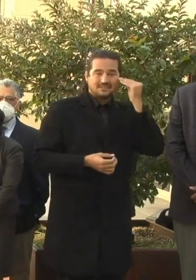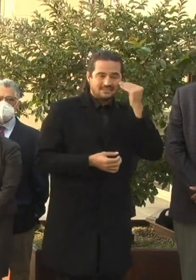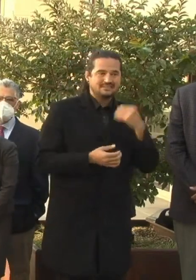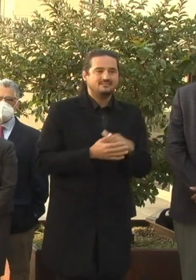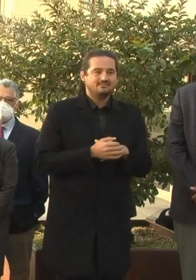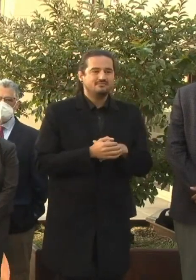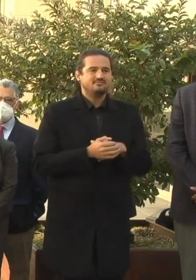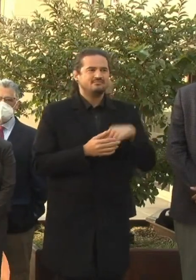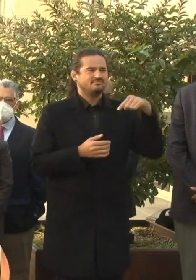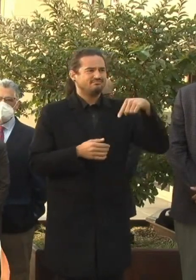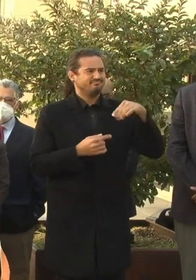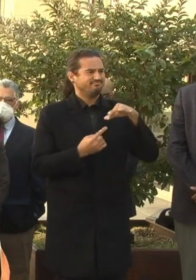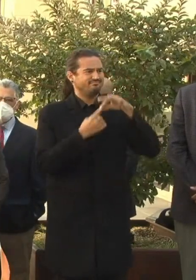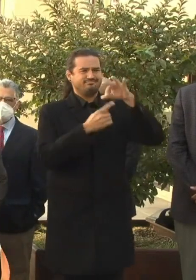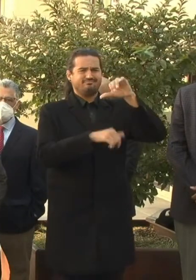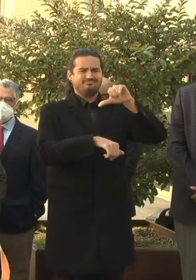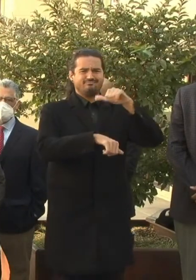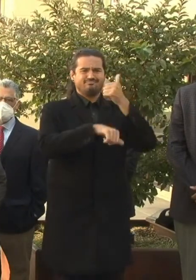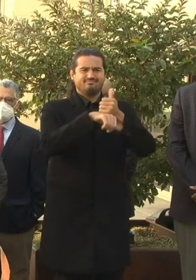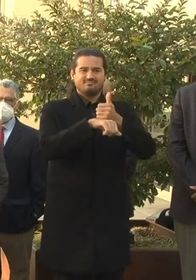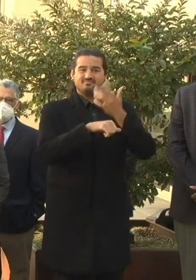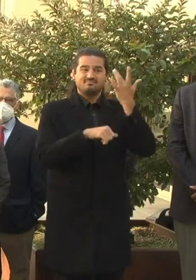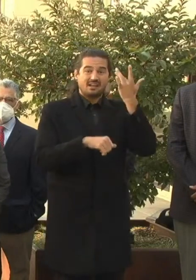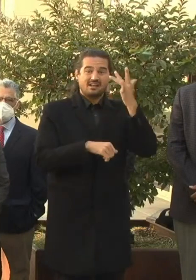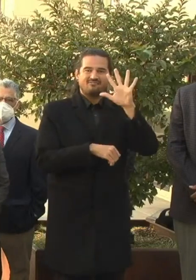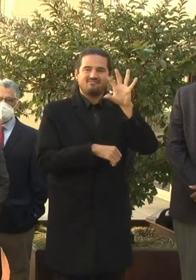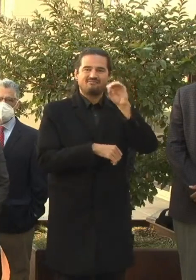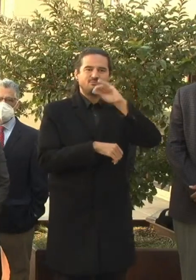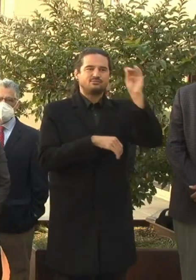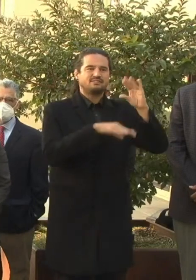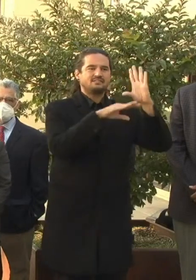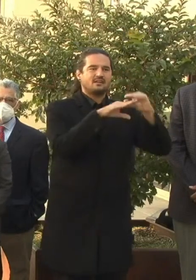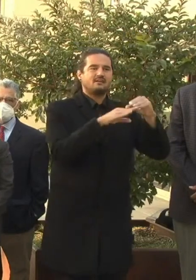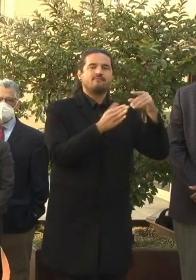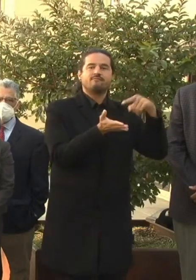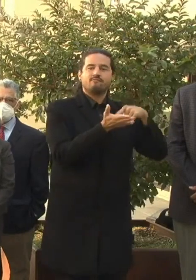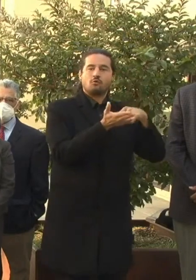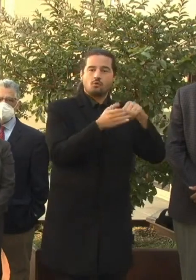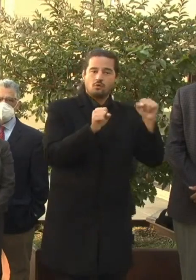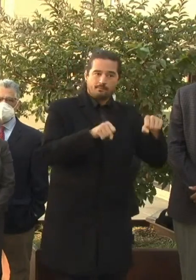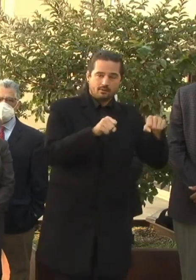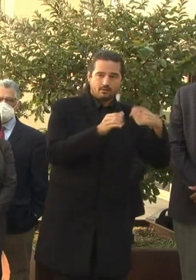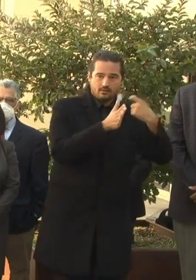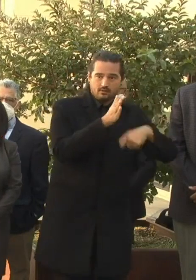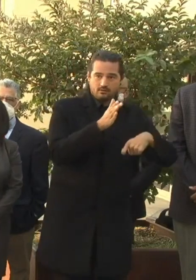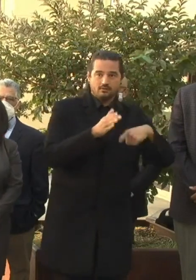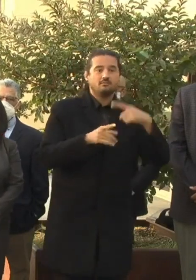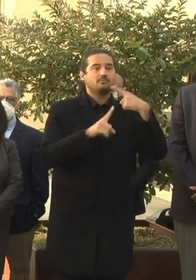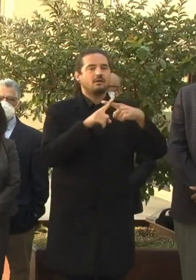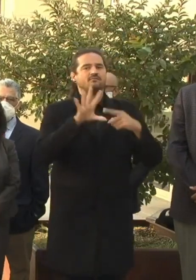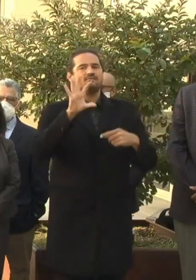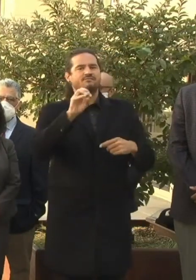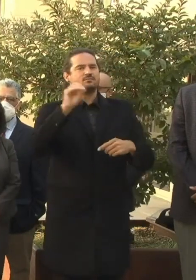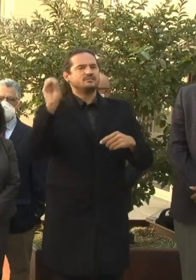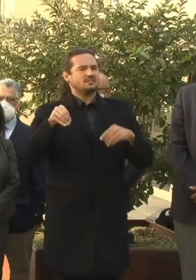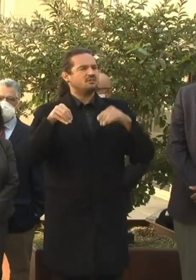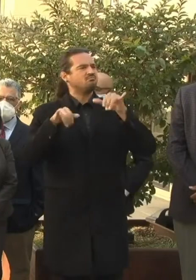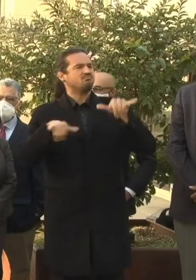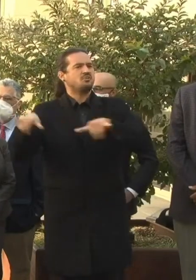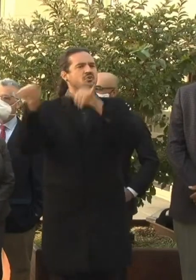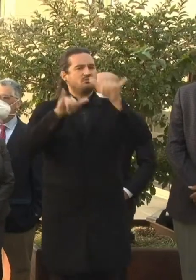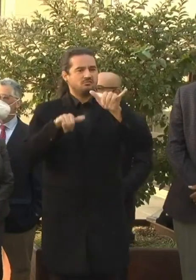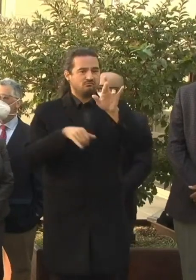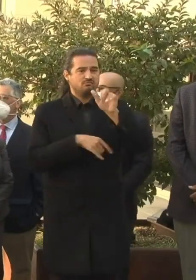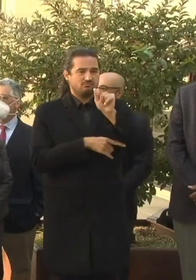and 50% market rate with all the tenants living together. And also, we did this project using modular housing. Again, I want